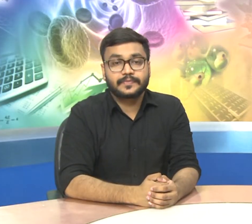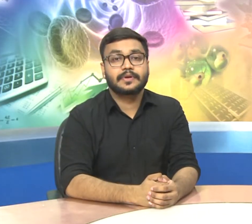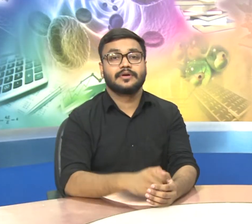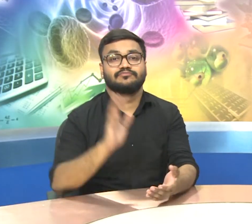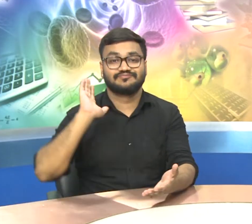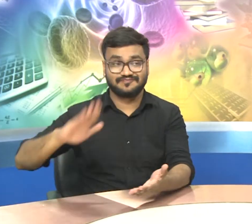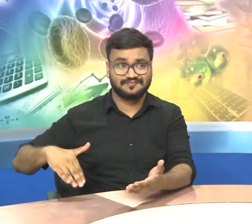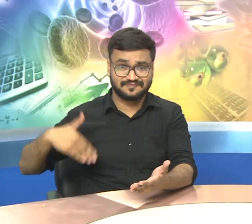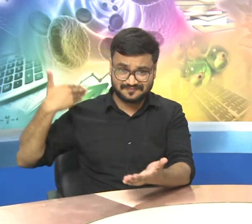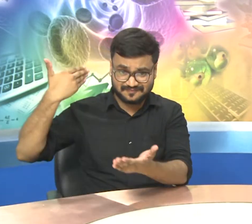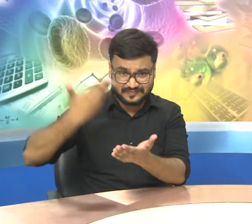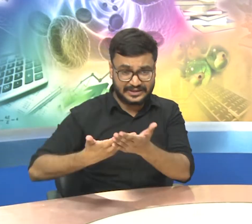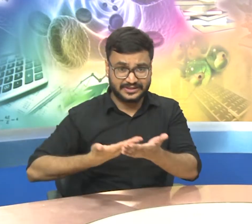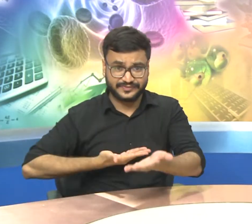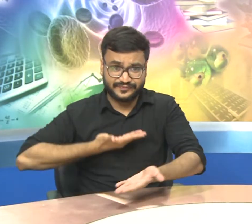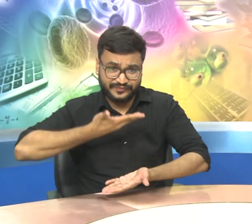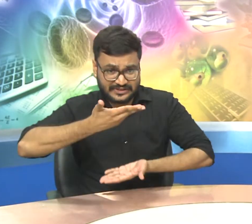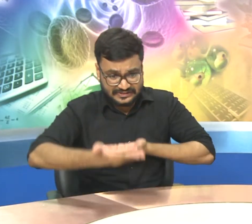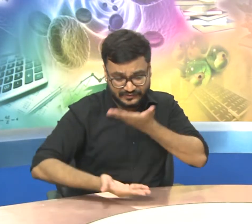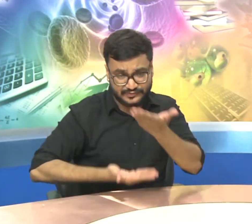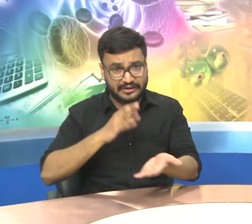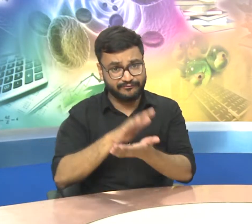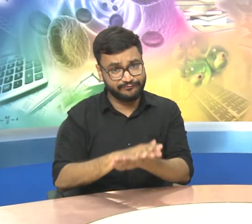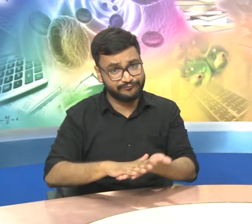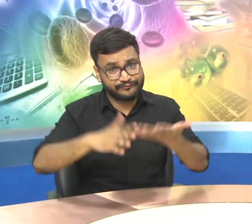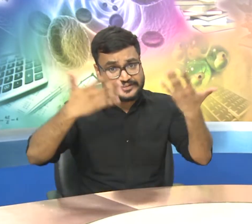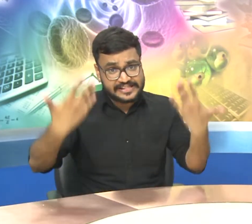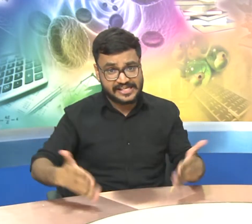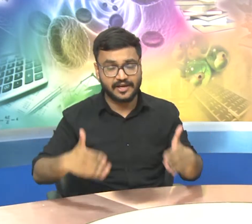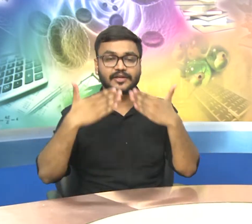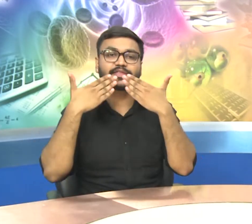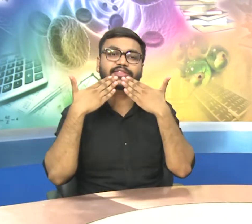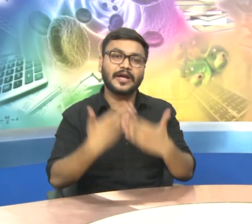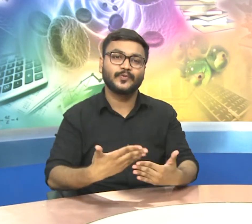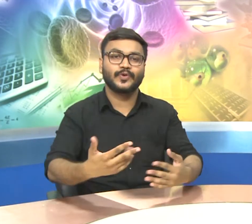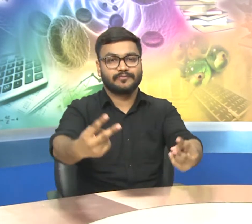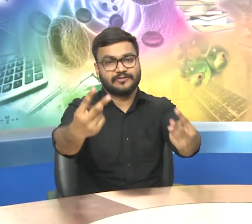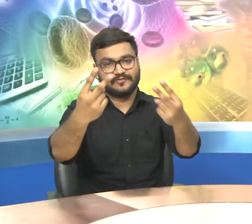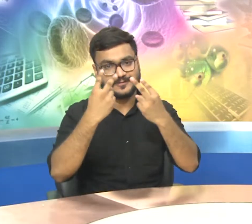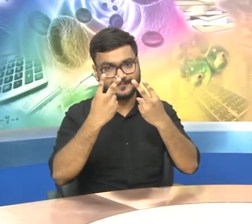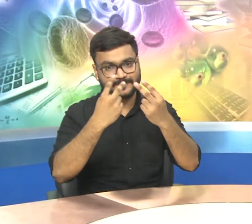We have completed our part. Thank you for paying attention.